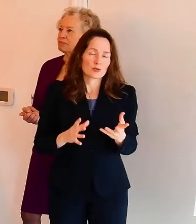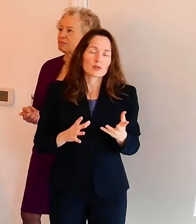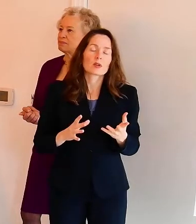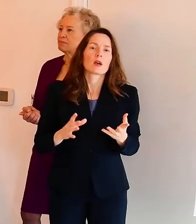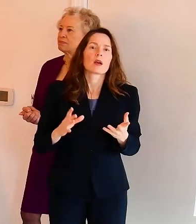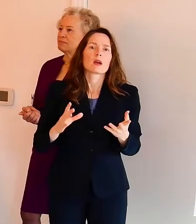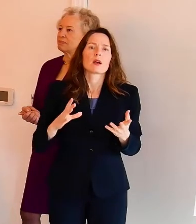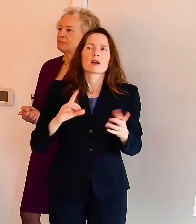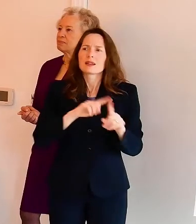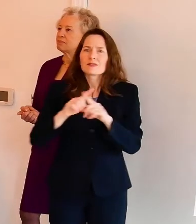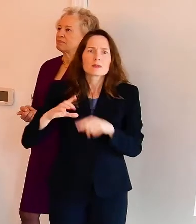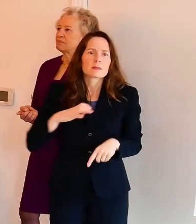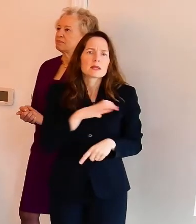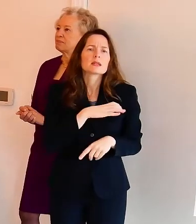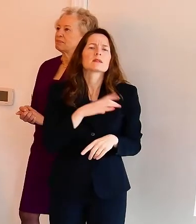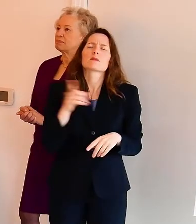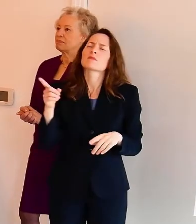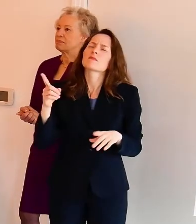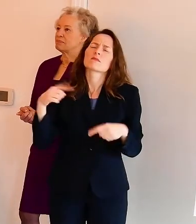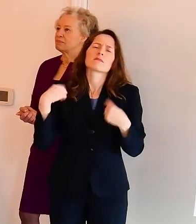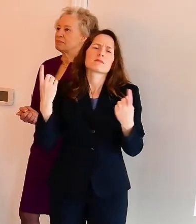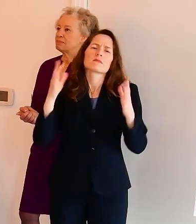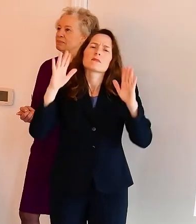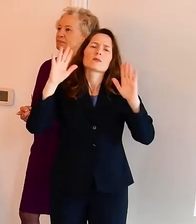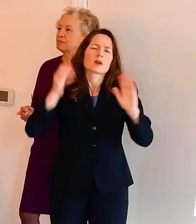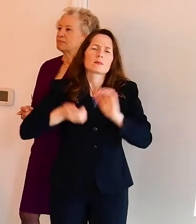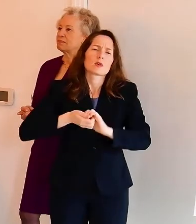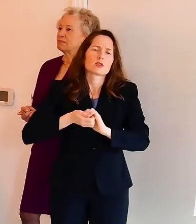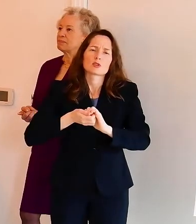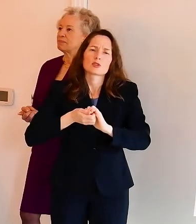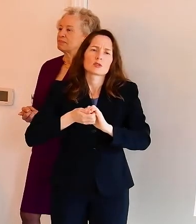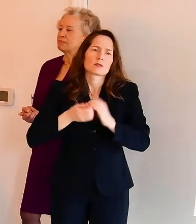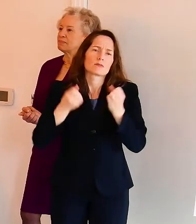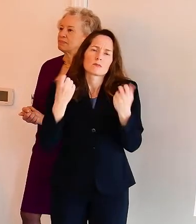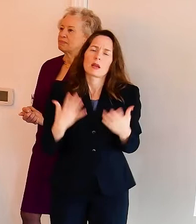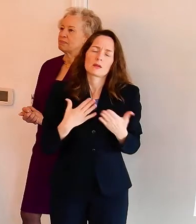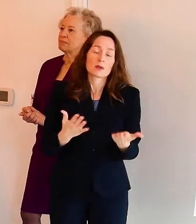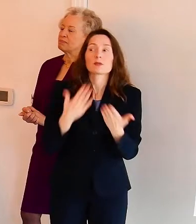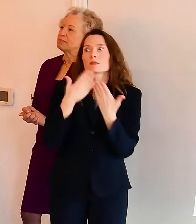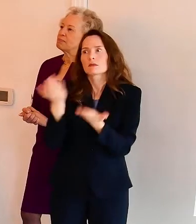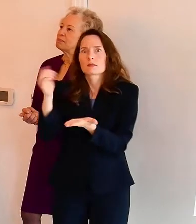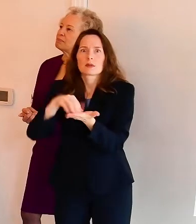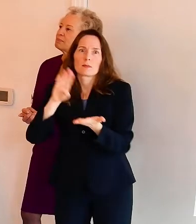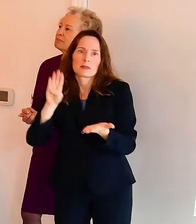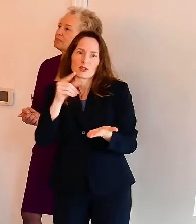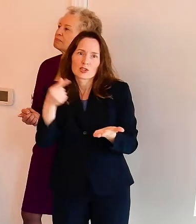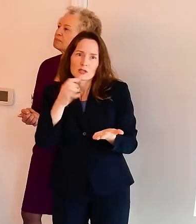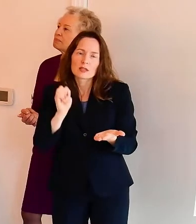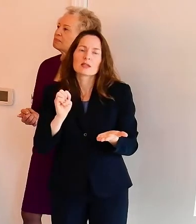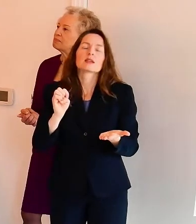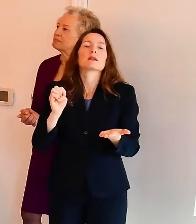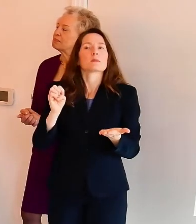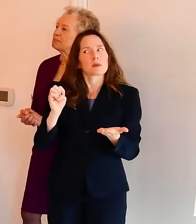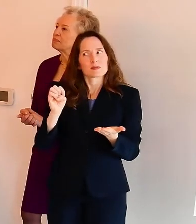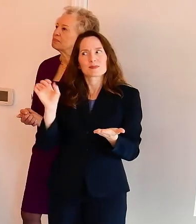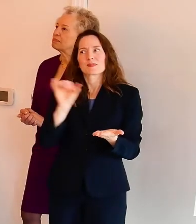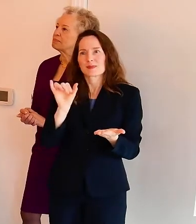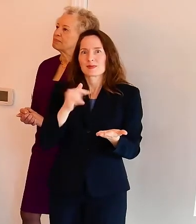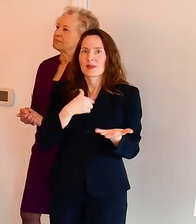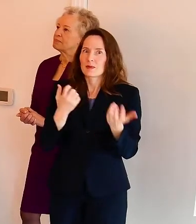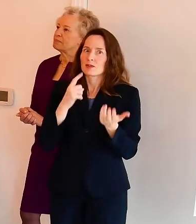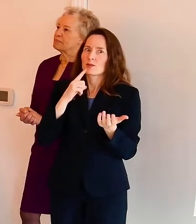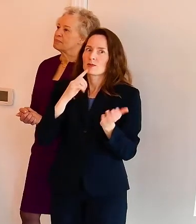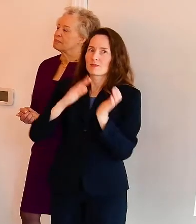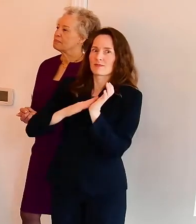just a great partner all around. And so again, thank you, BGE. I would be remiss if I didn't acknowledge, Laura, and